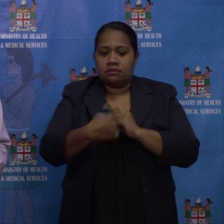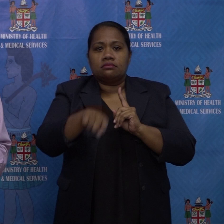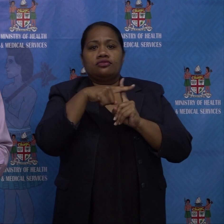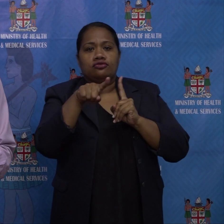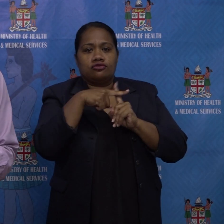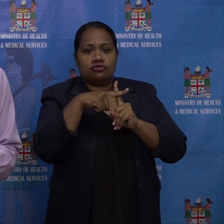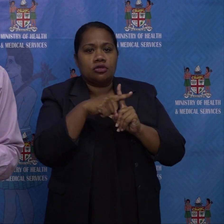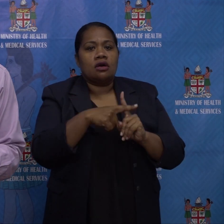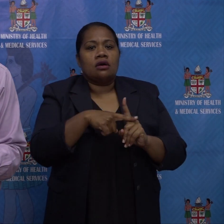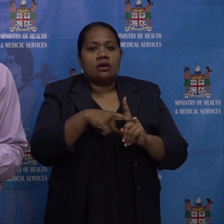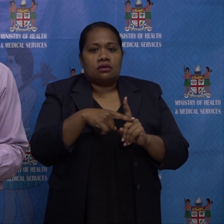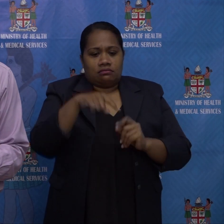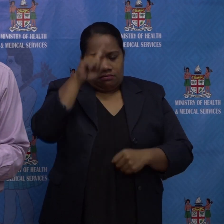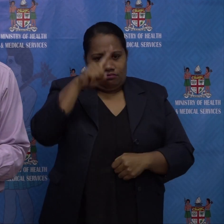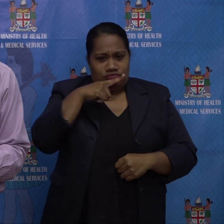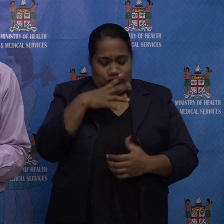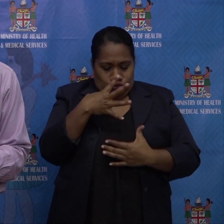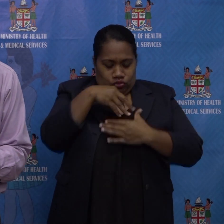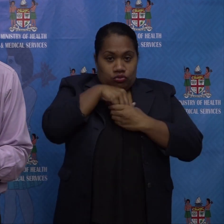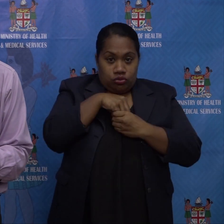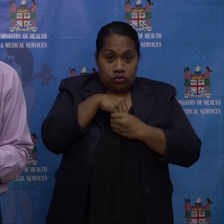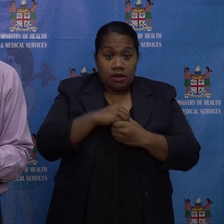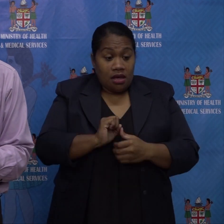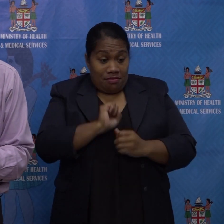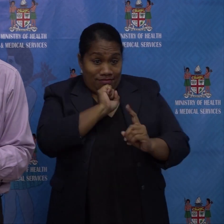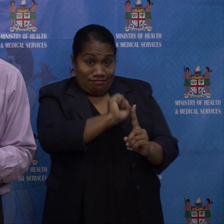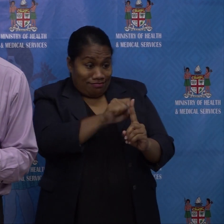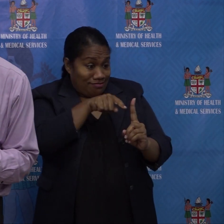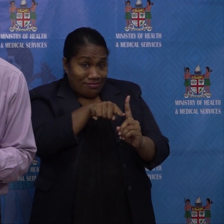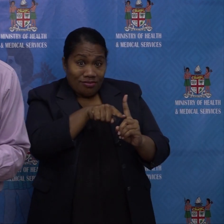His condition will be discussed more with his family before any public announcement can be made.